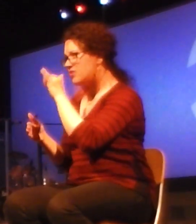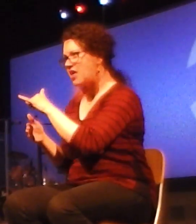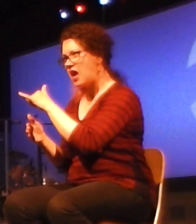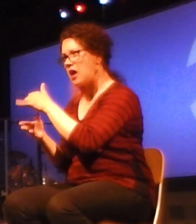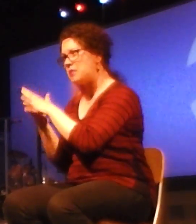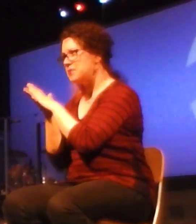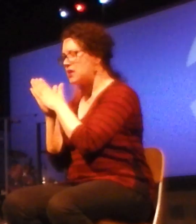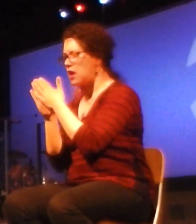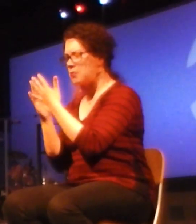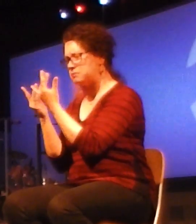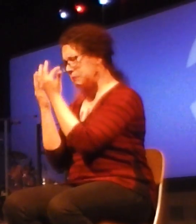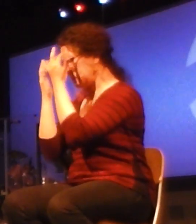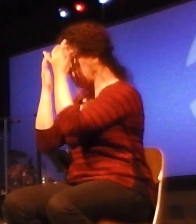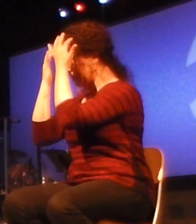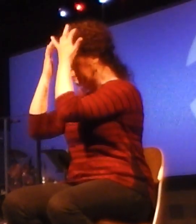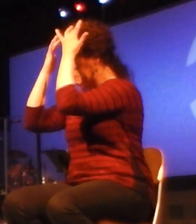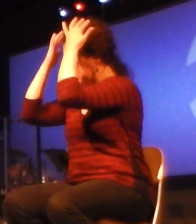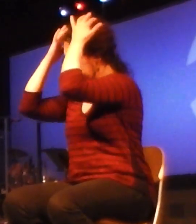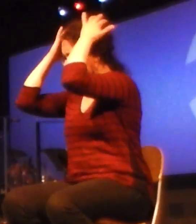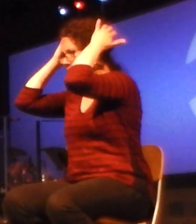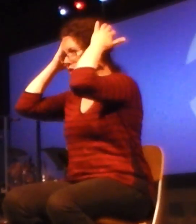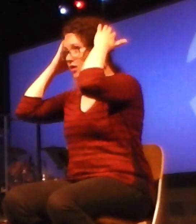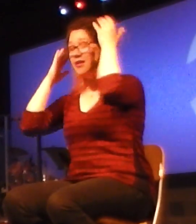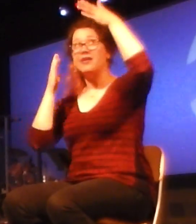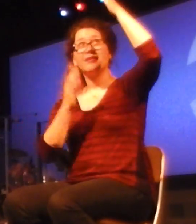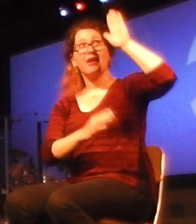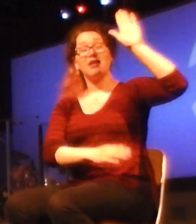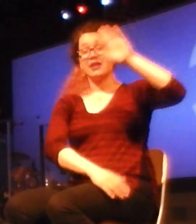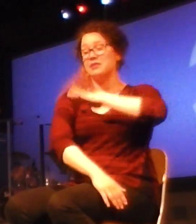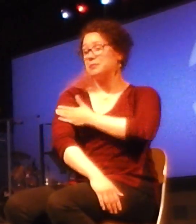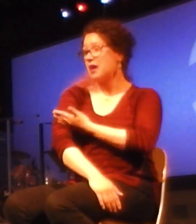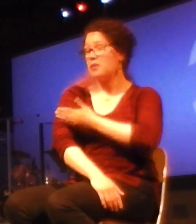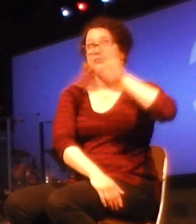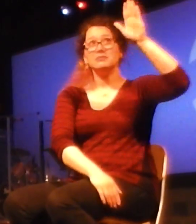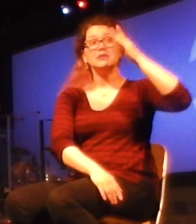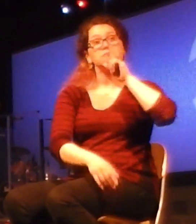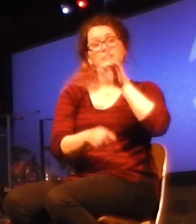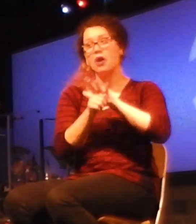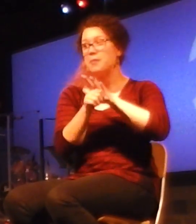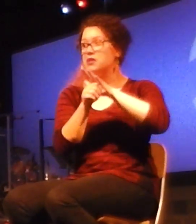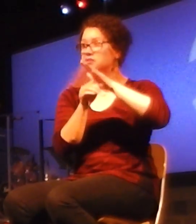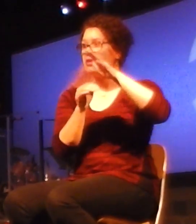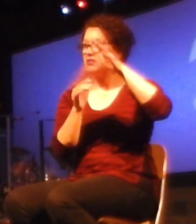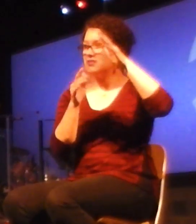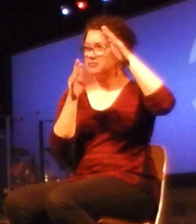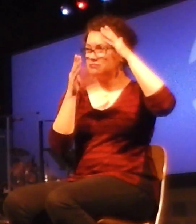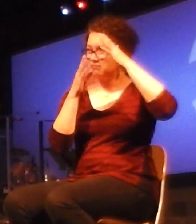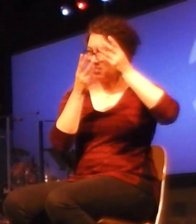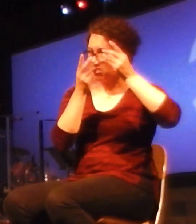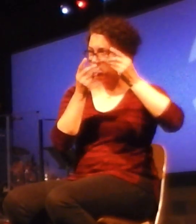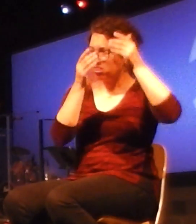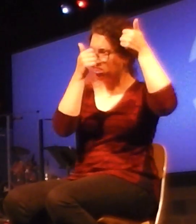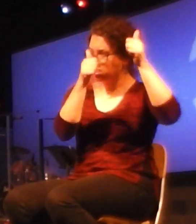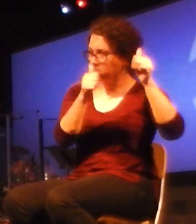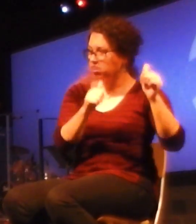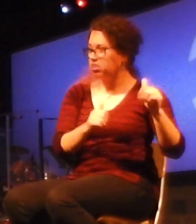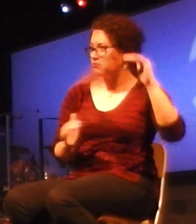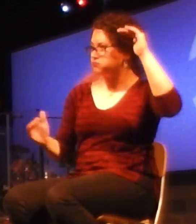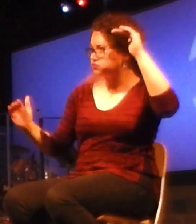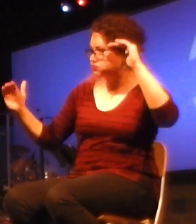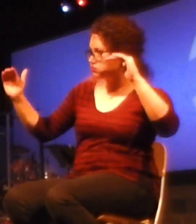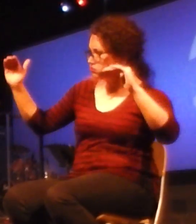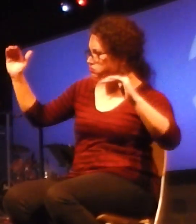your head than the power of God and the promise of God that He wants to give you. If you're struggling with an addiction, what is